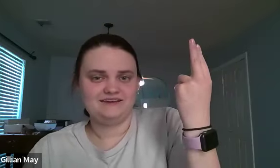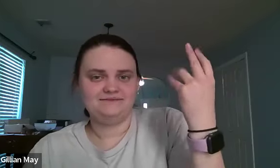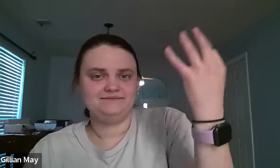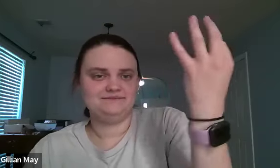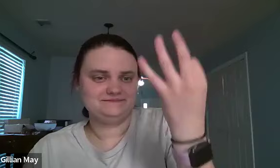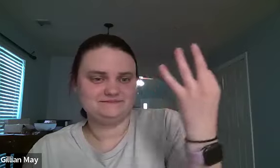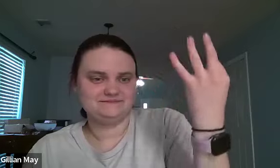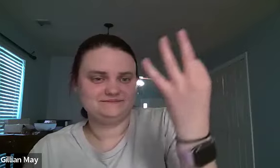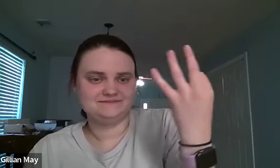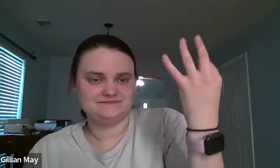Friday,